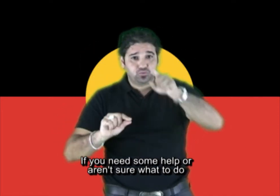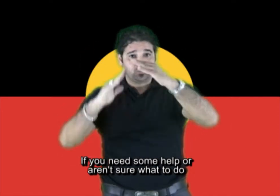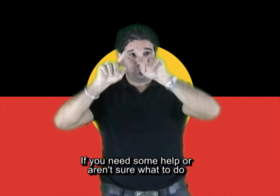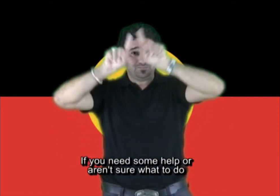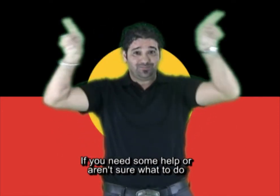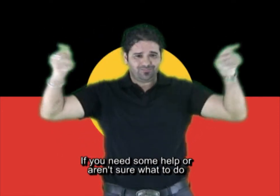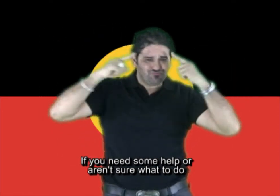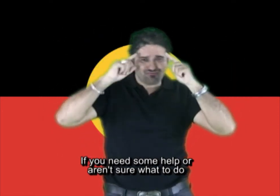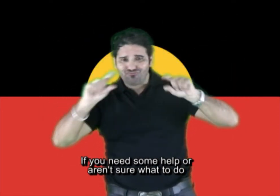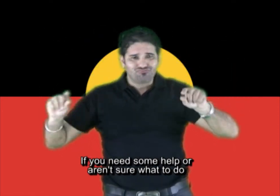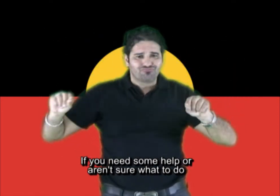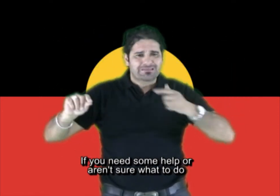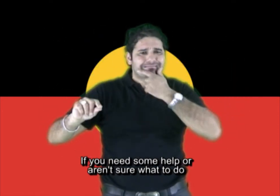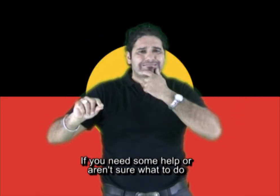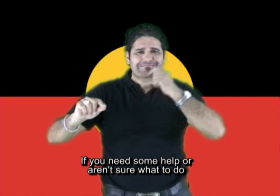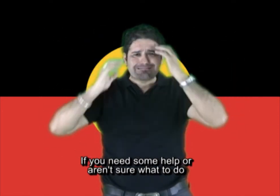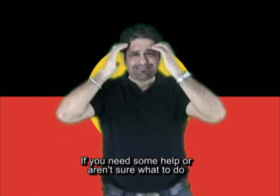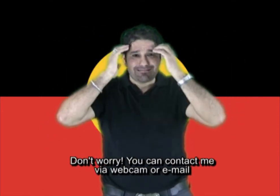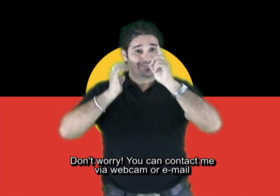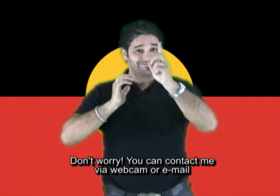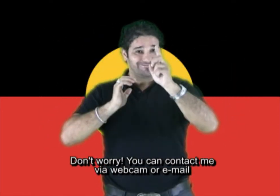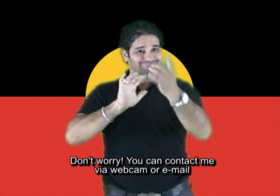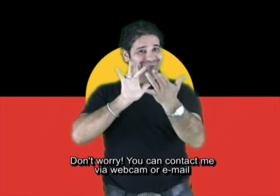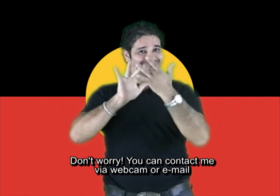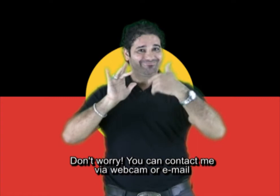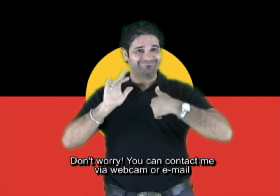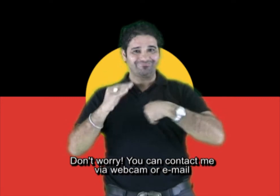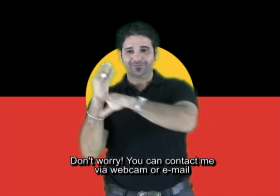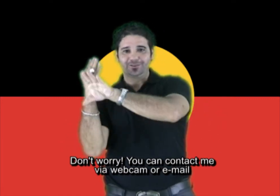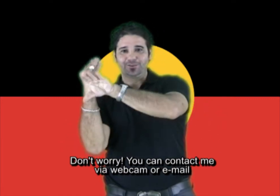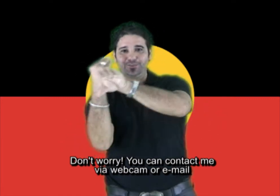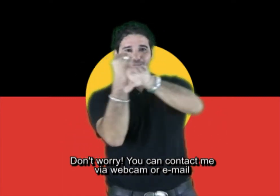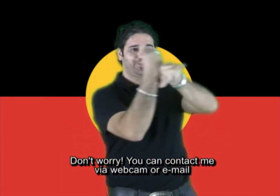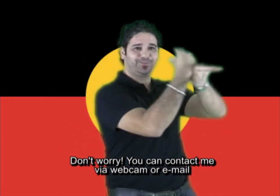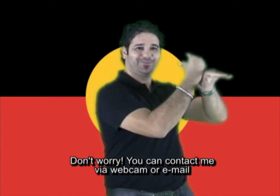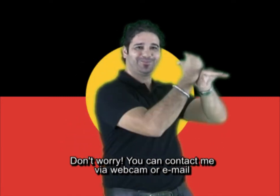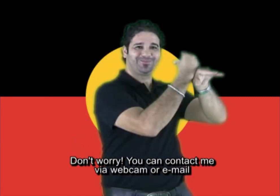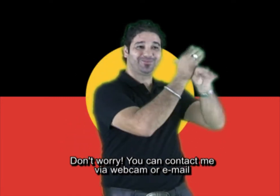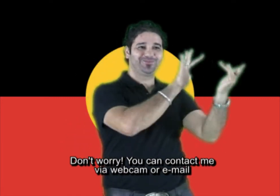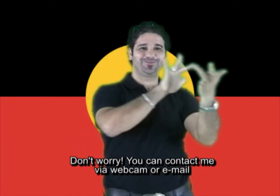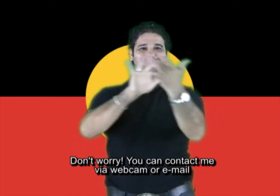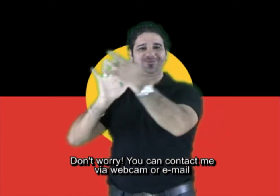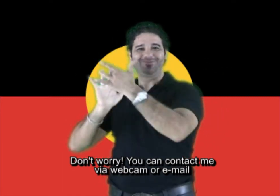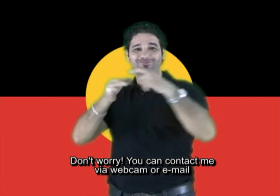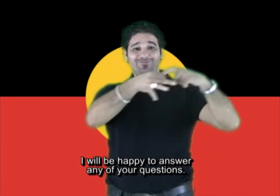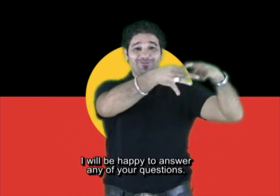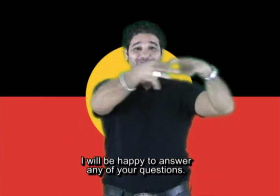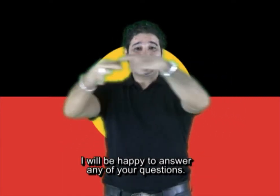help or aren't sure about what to do, don't worry. You can contact me via webcam or email and I will be